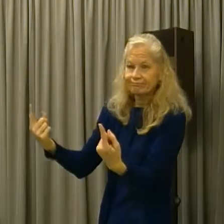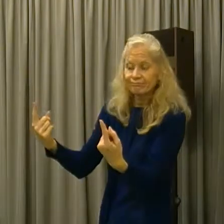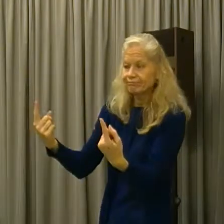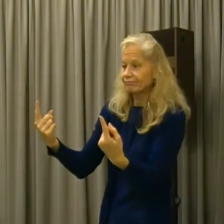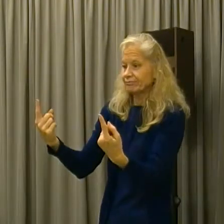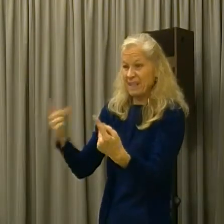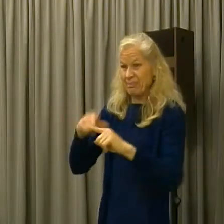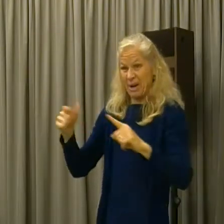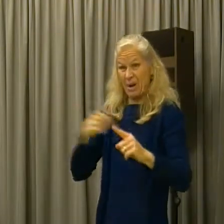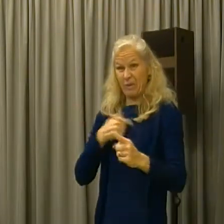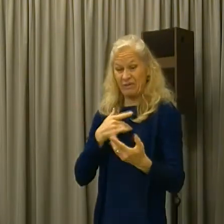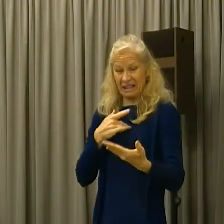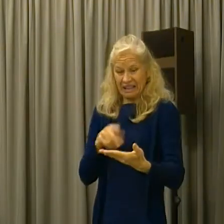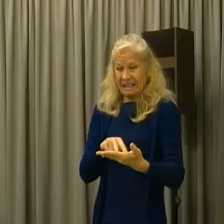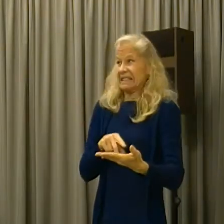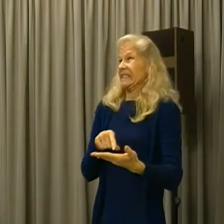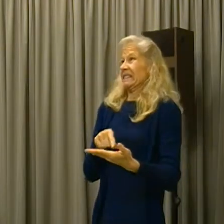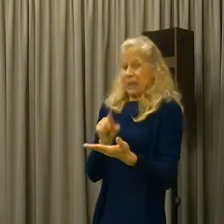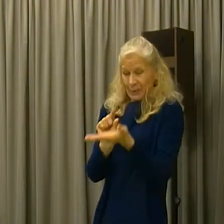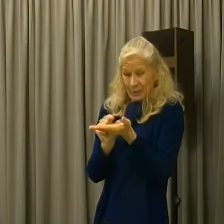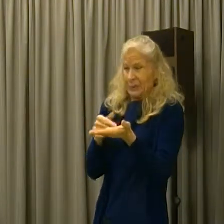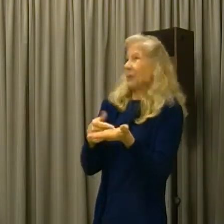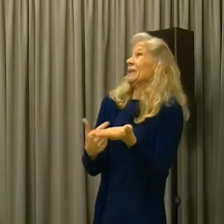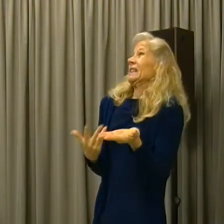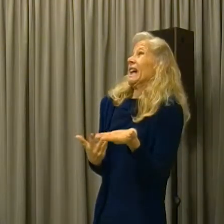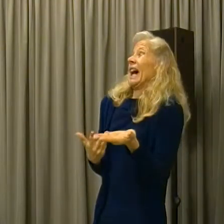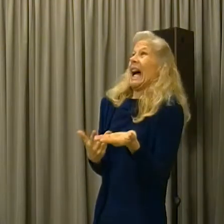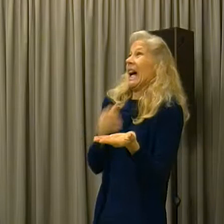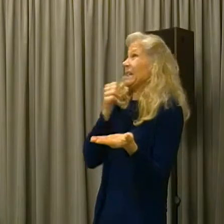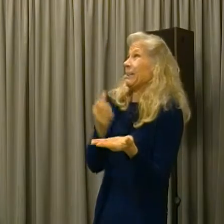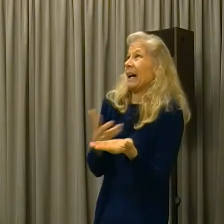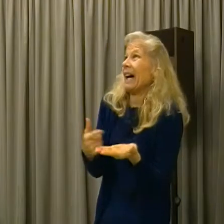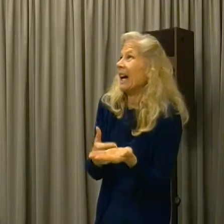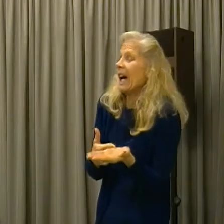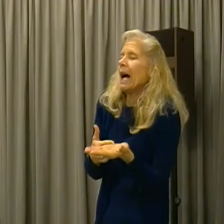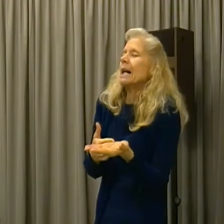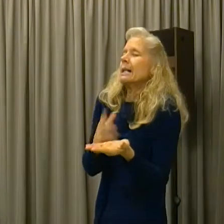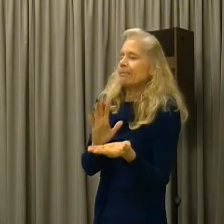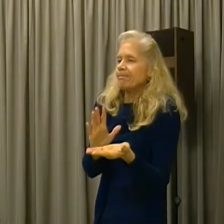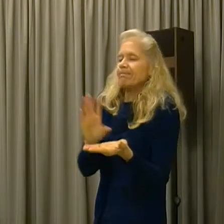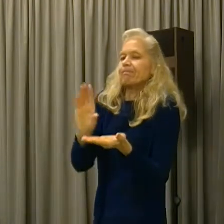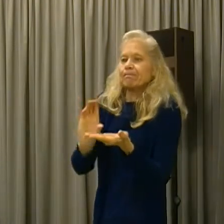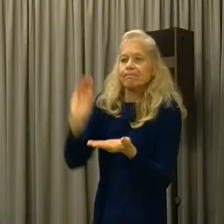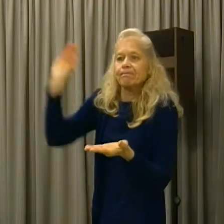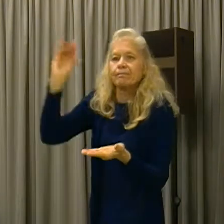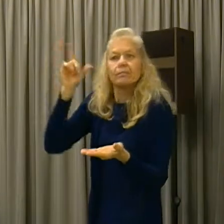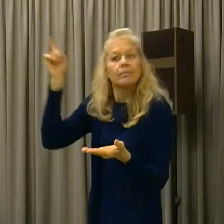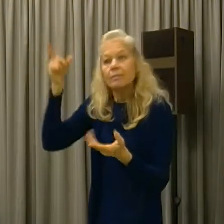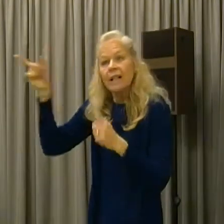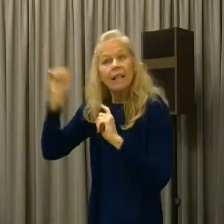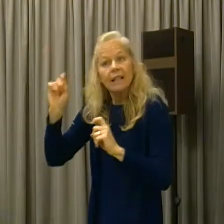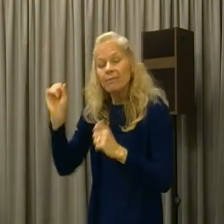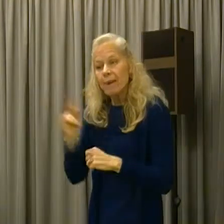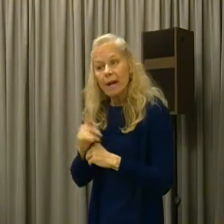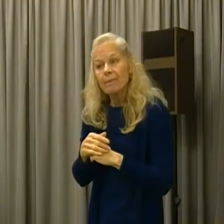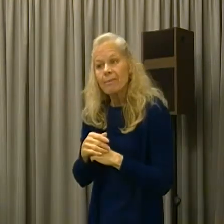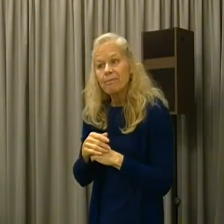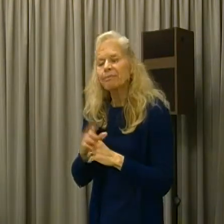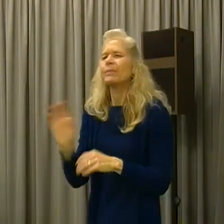Companies, automobile companies and such, and companies that manufacture things, they have some system where they have parts